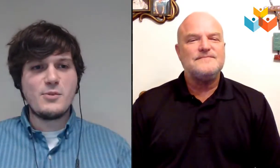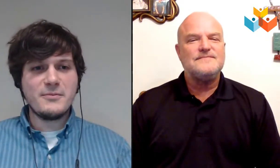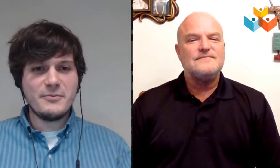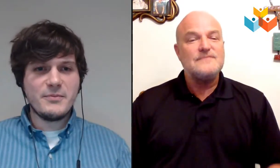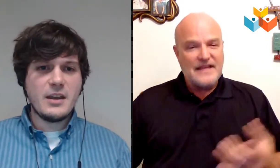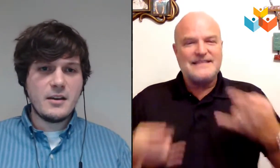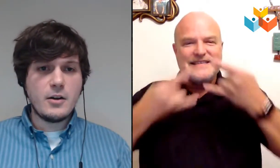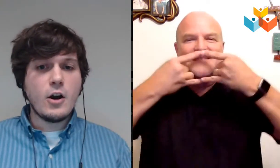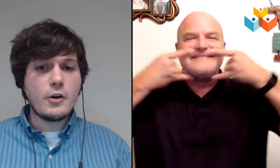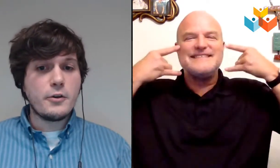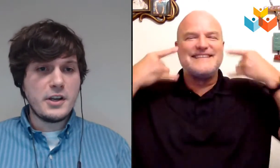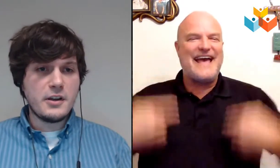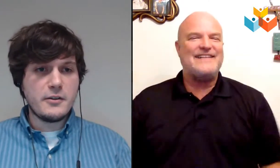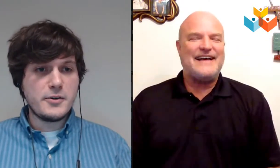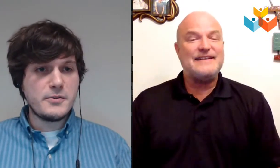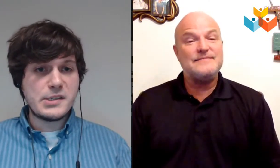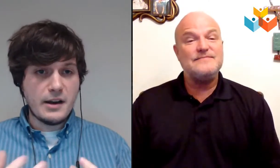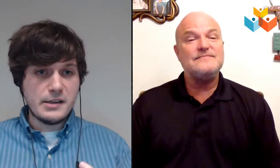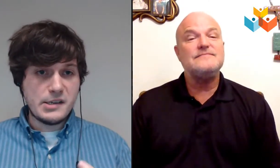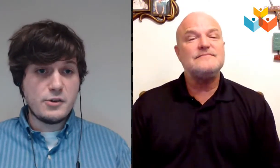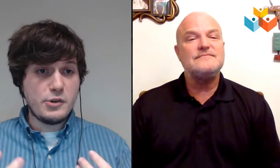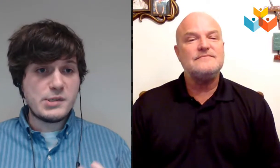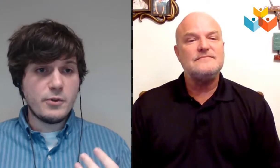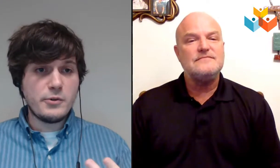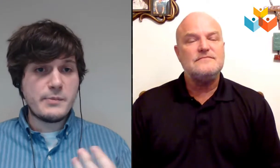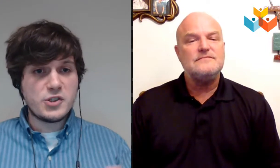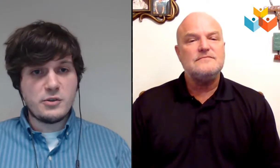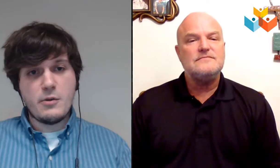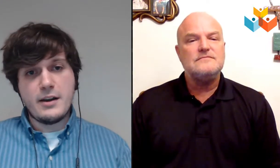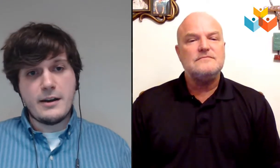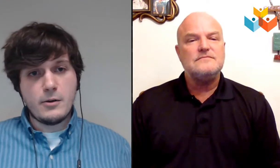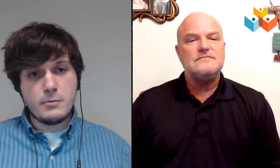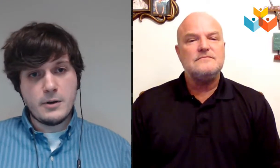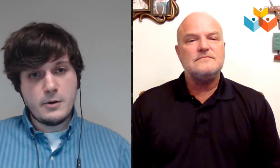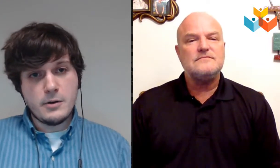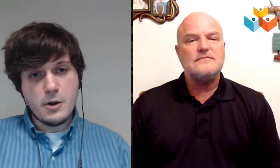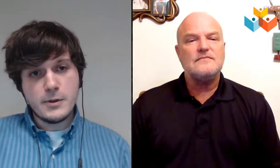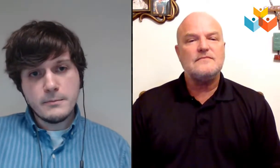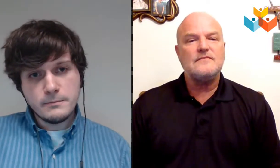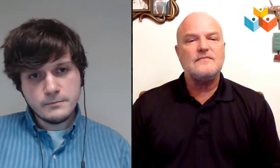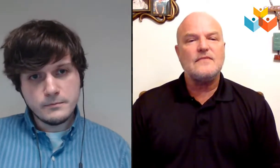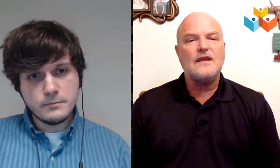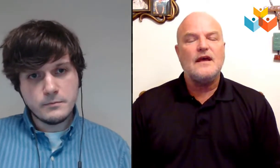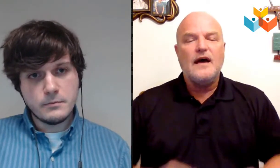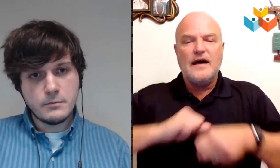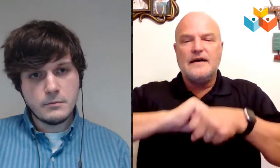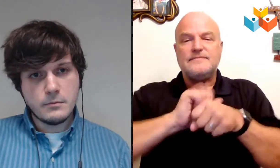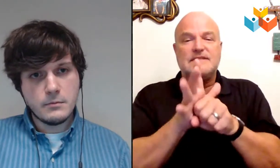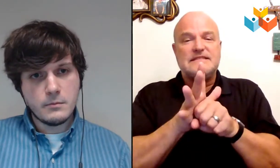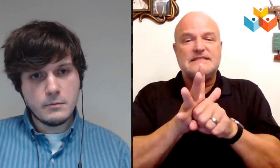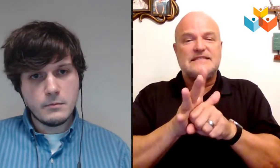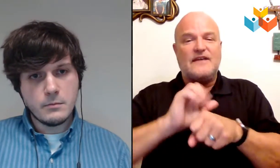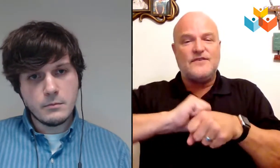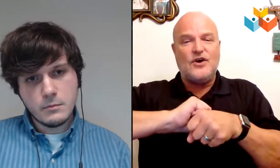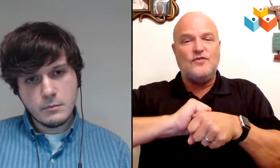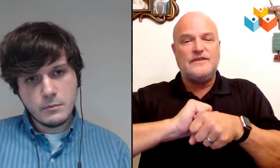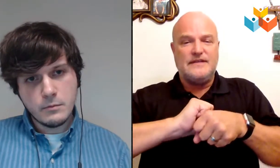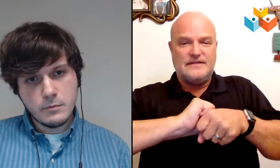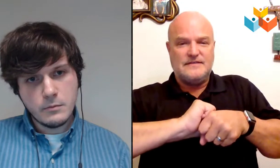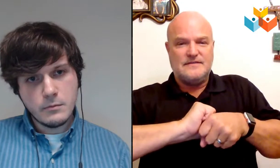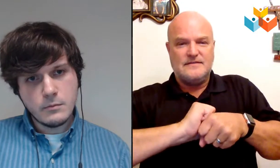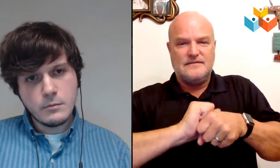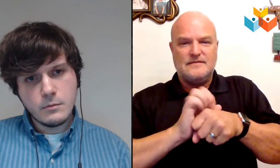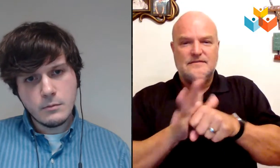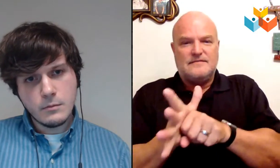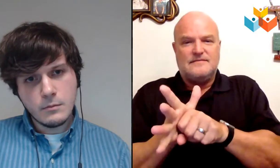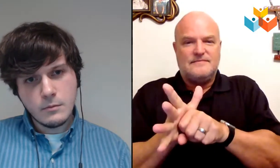That's an easy one. Yes. Are there any other signs that are useful, especially right now during COVID? This is a sign for